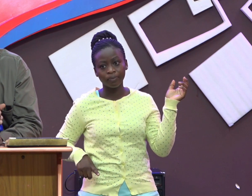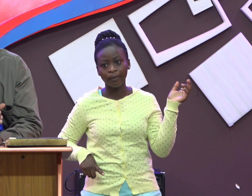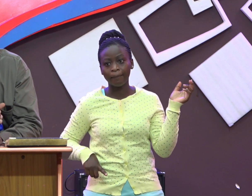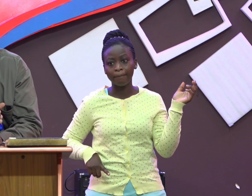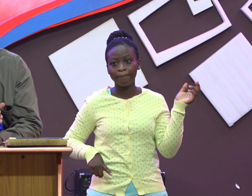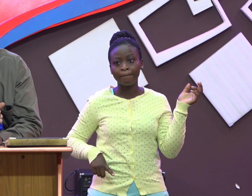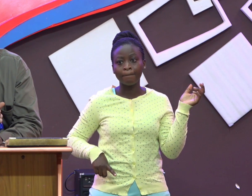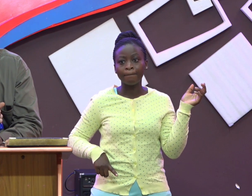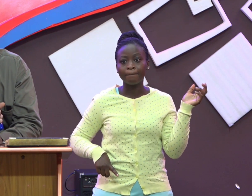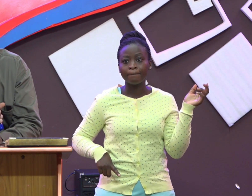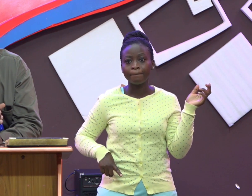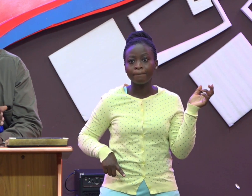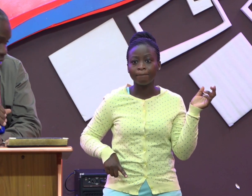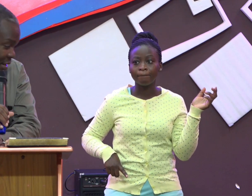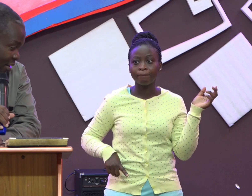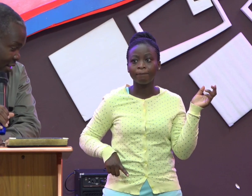glorified.